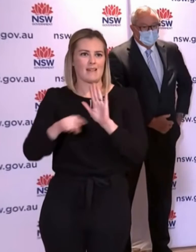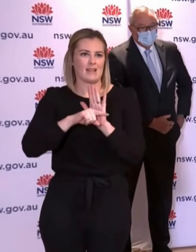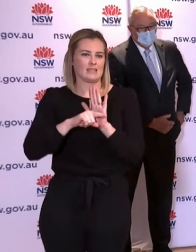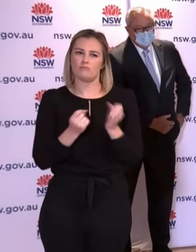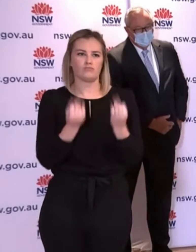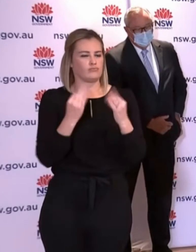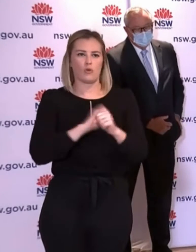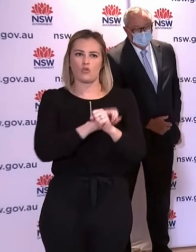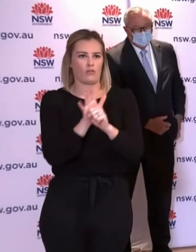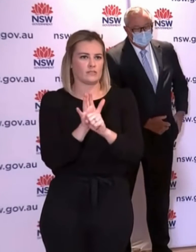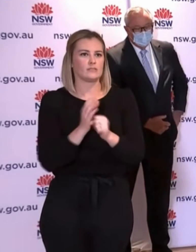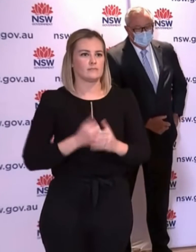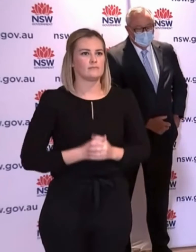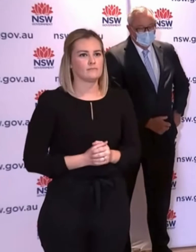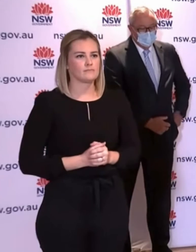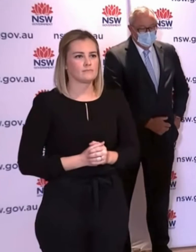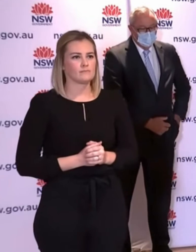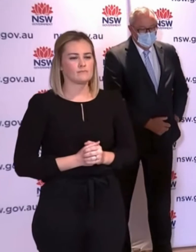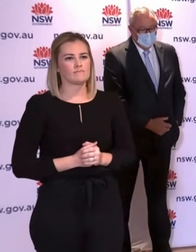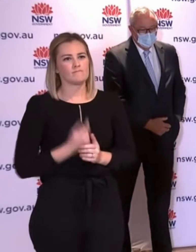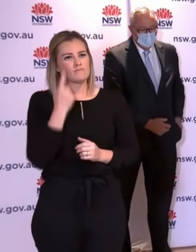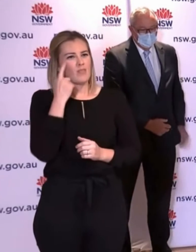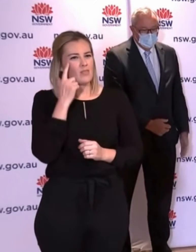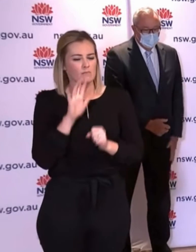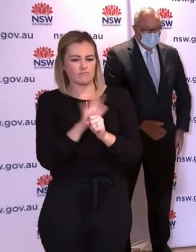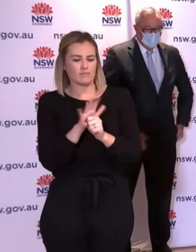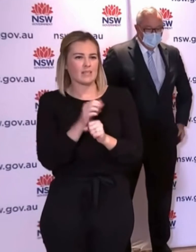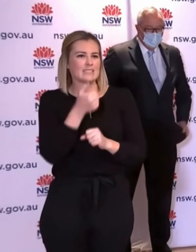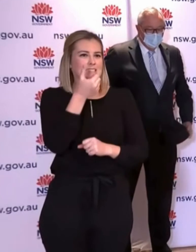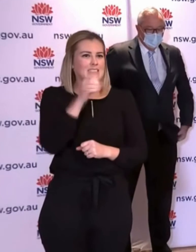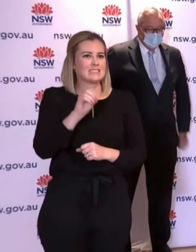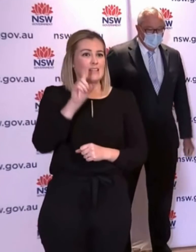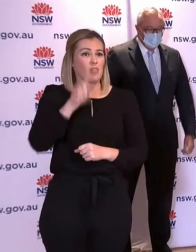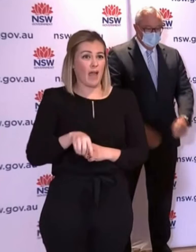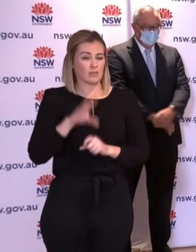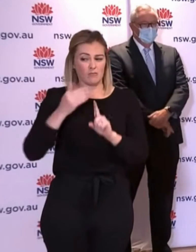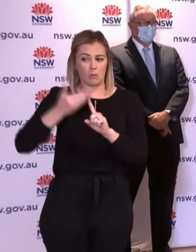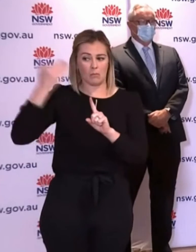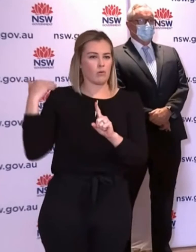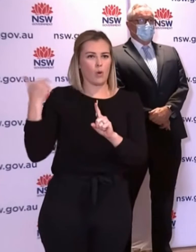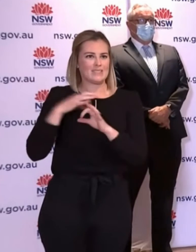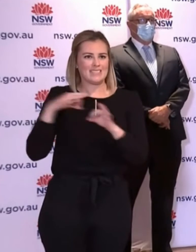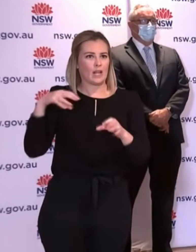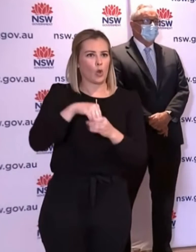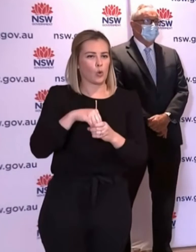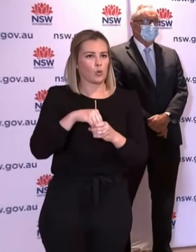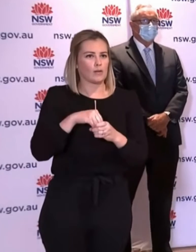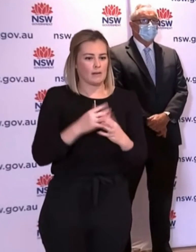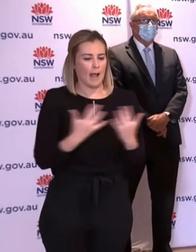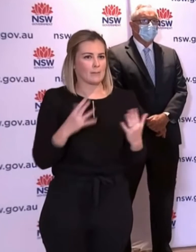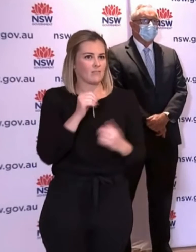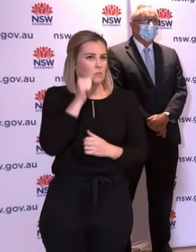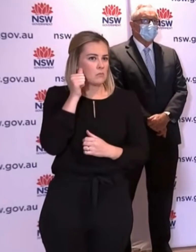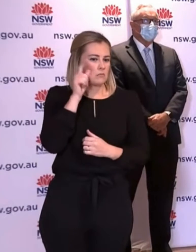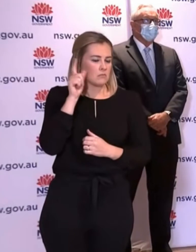through to the system, and we estimate that to be around a backlog of 60,000 that is now caught up, and so the